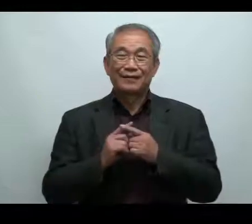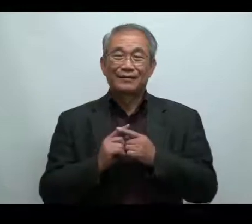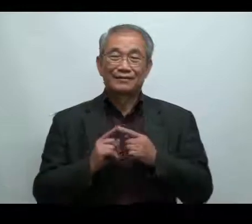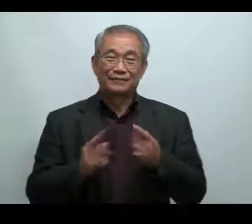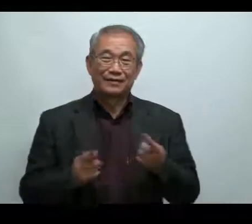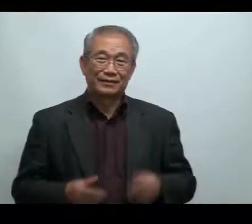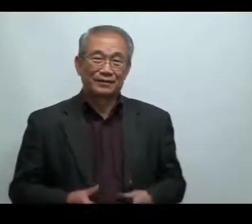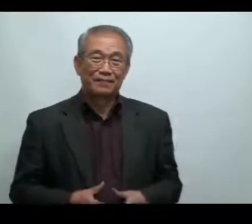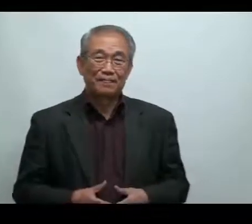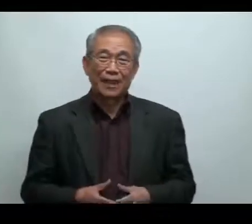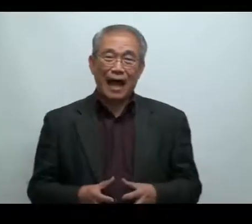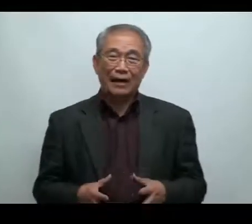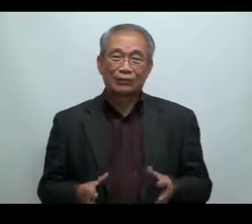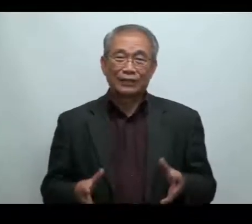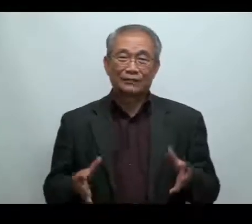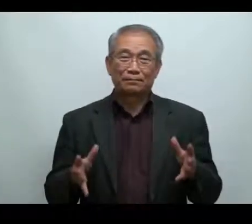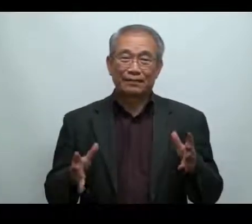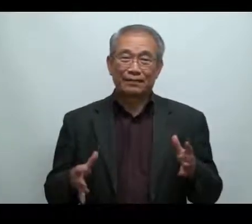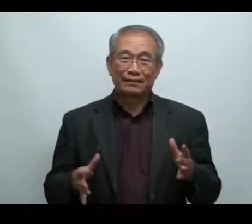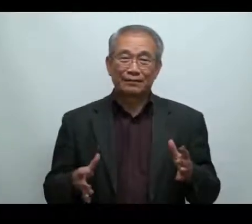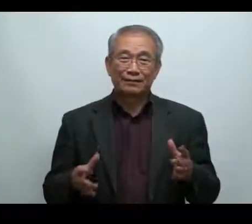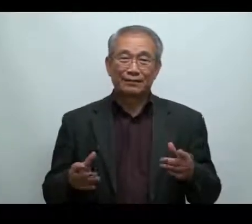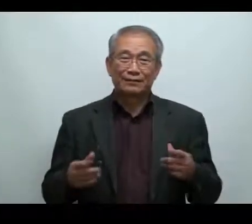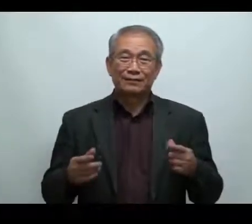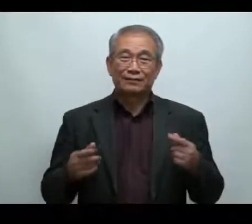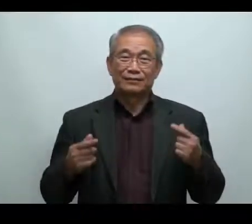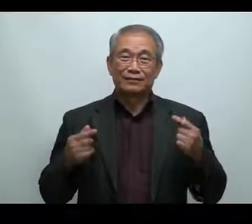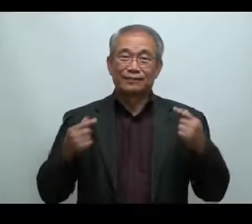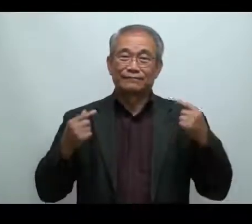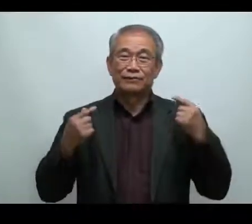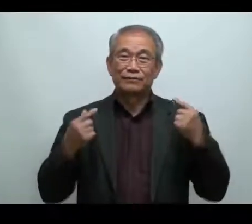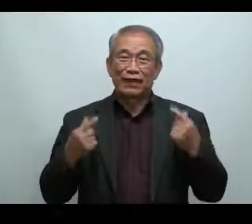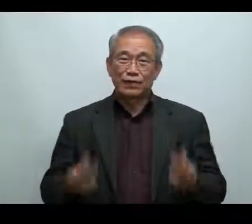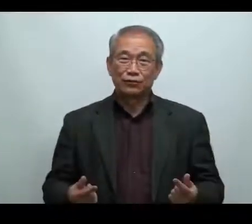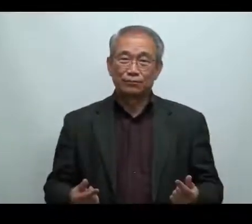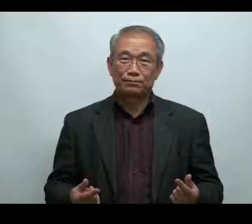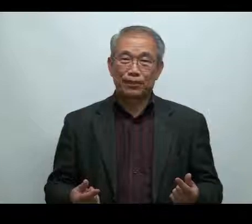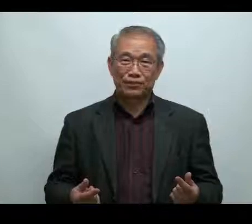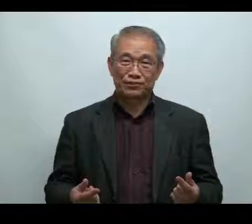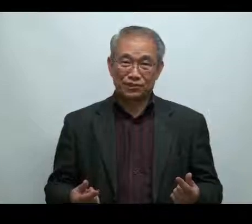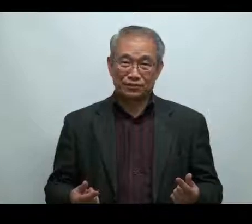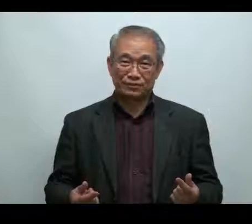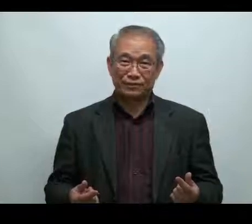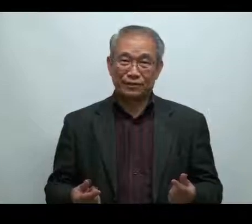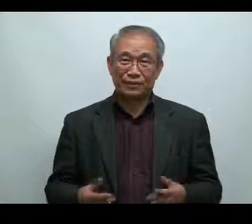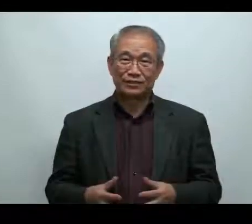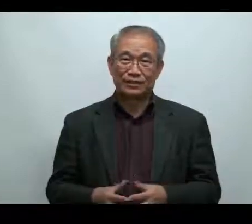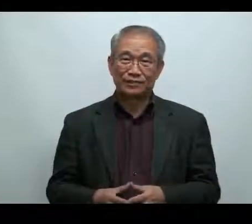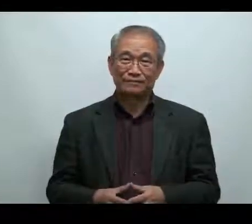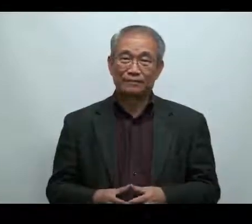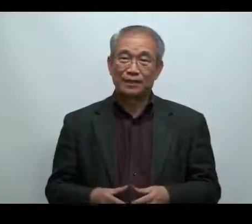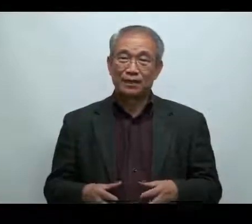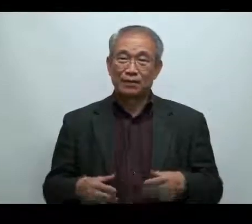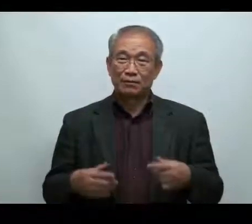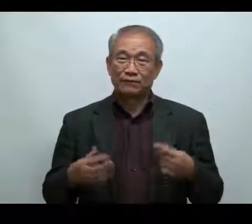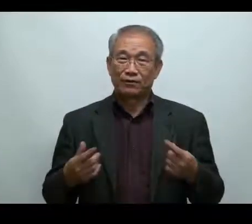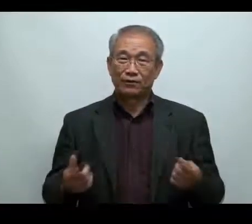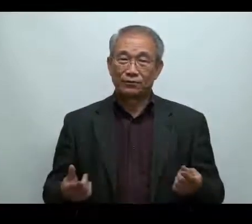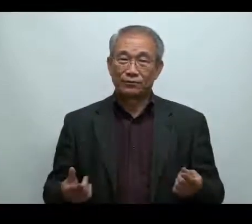In this video, I will explain the phonation process for a singer. Before we do